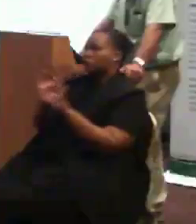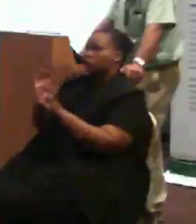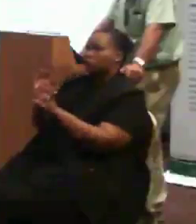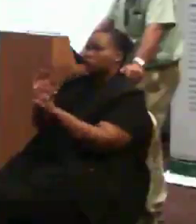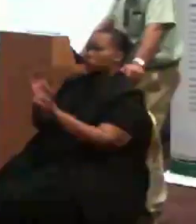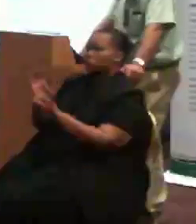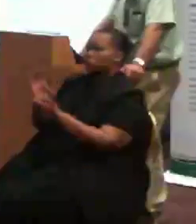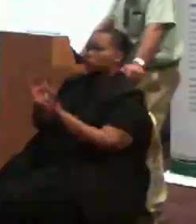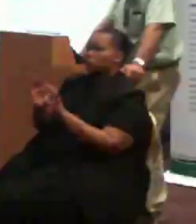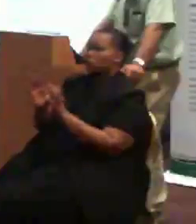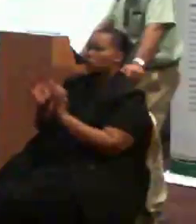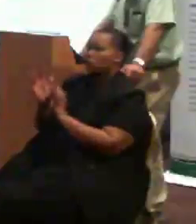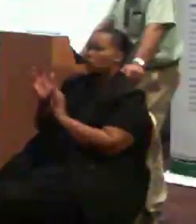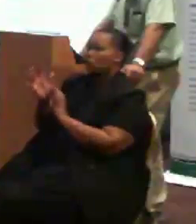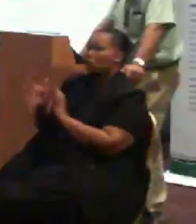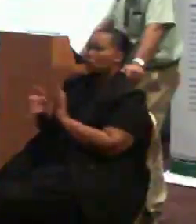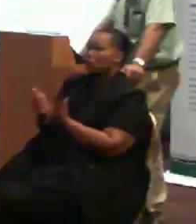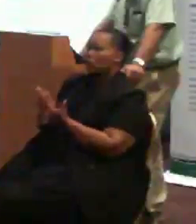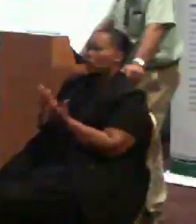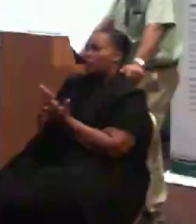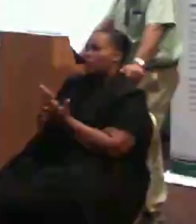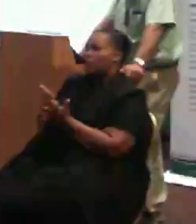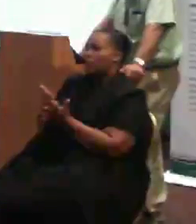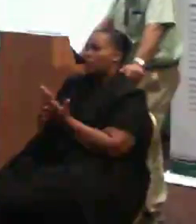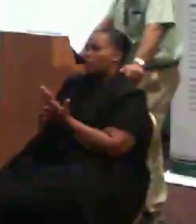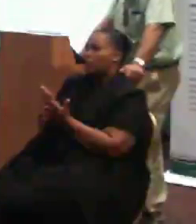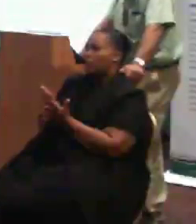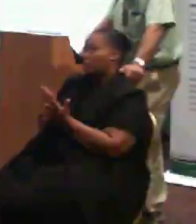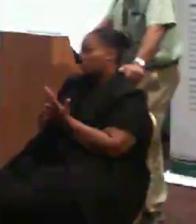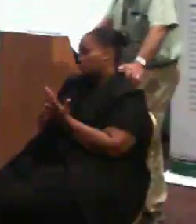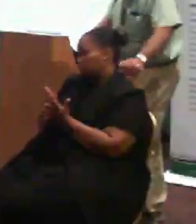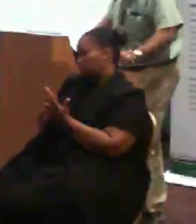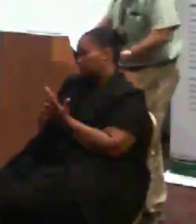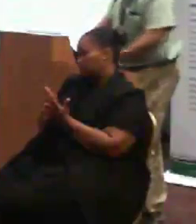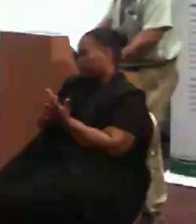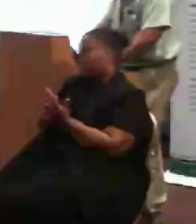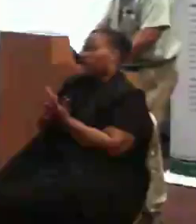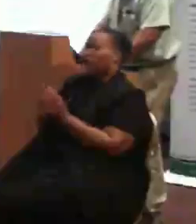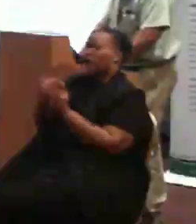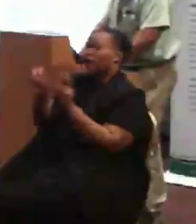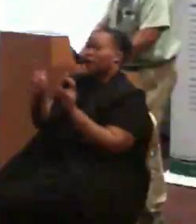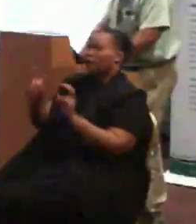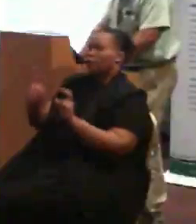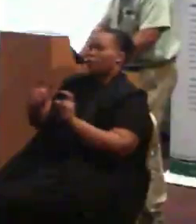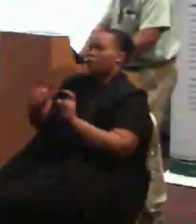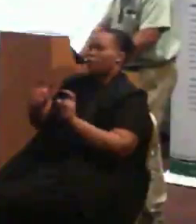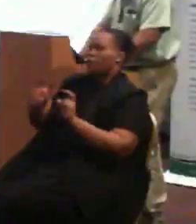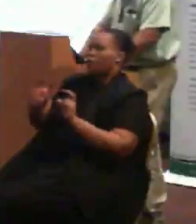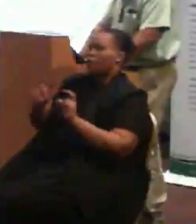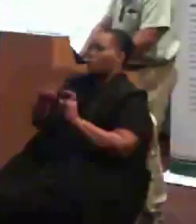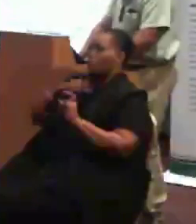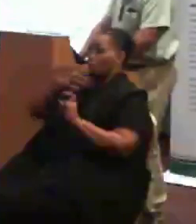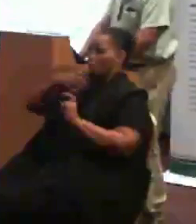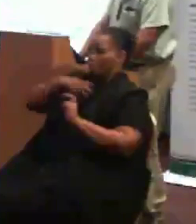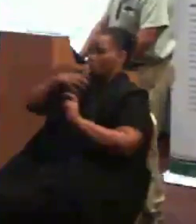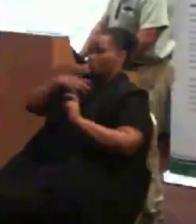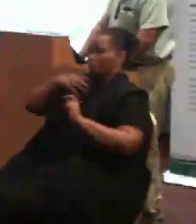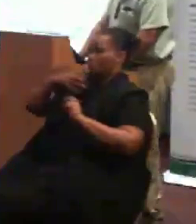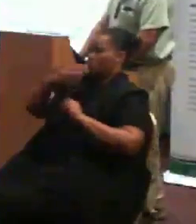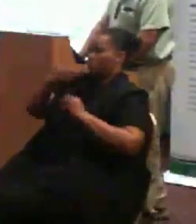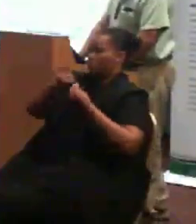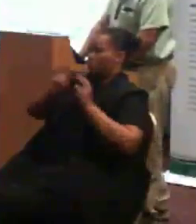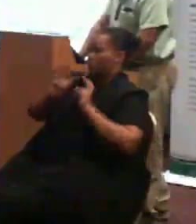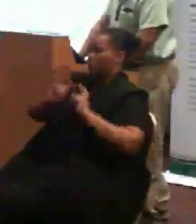to legislative adjustments to allow alternatives. Eskom's monopoly is not sustainable.